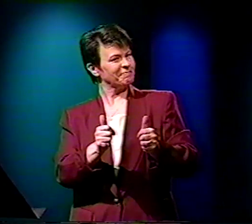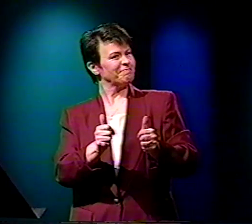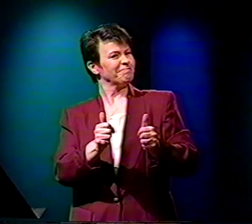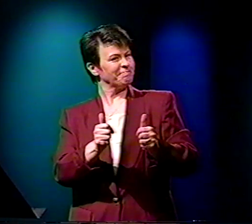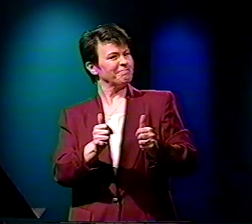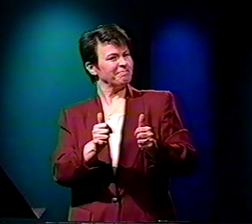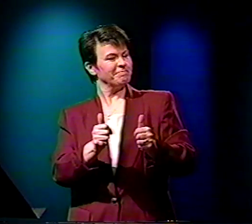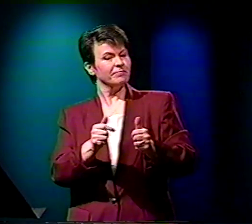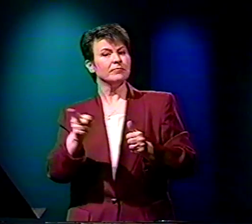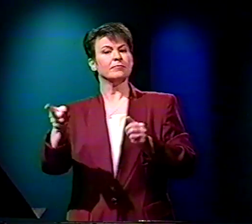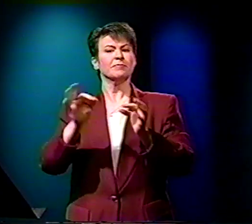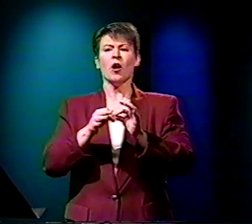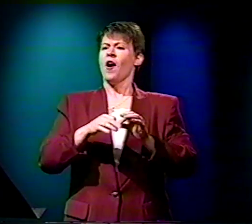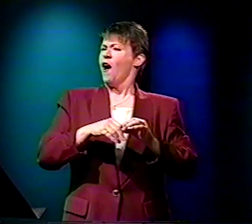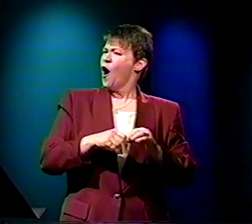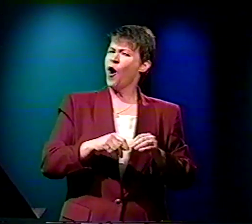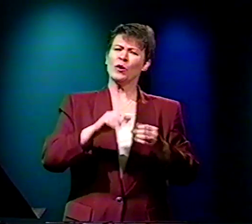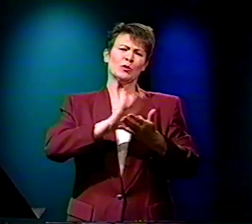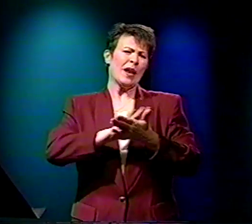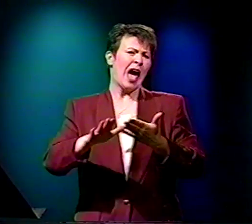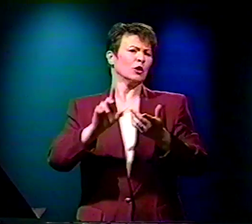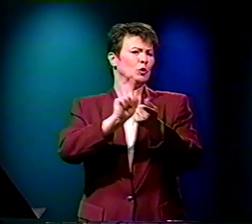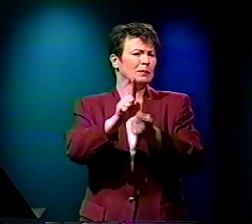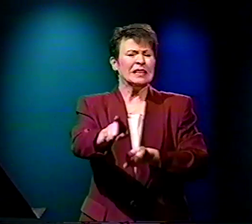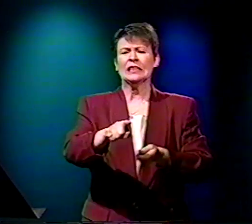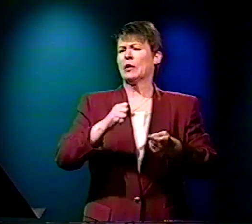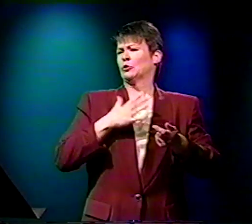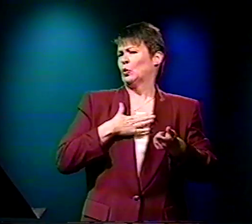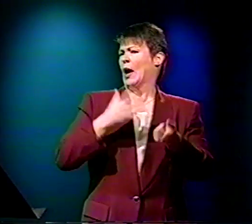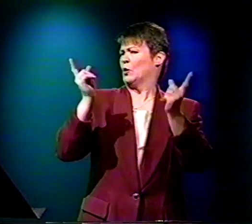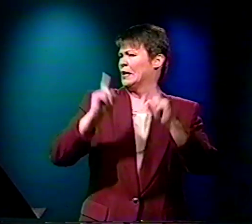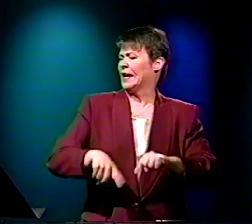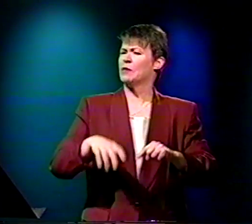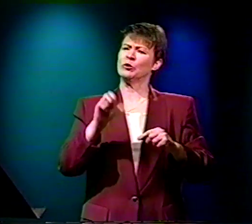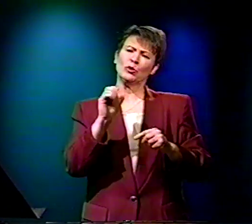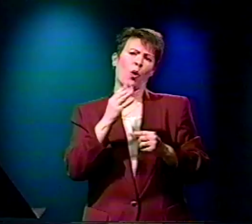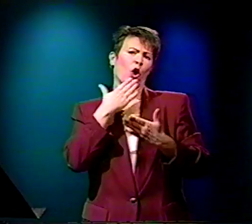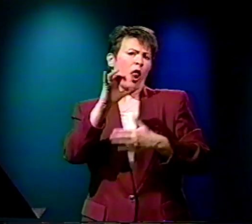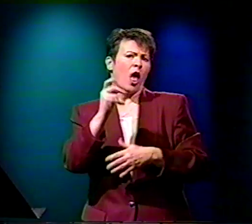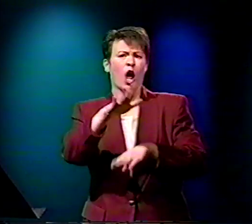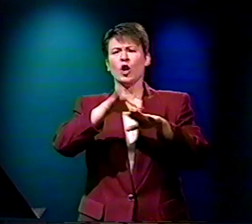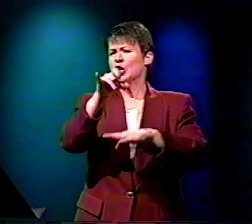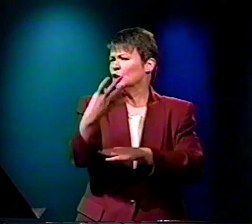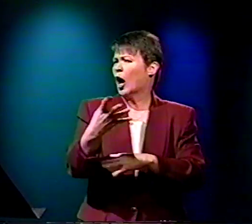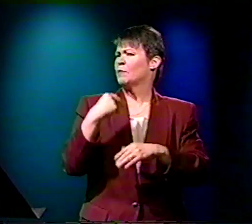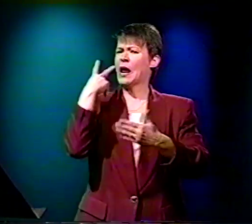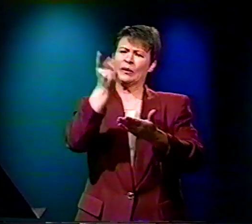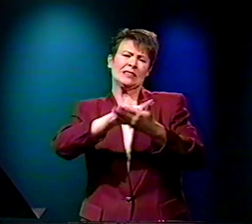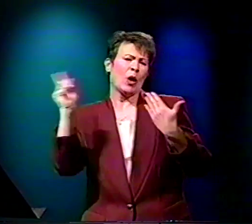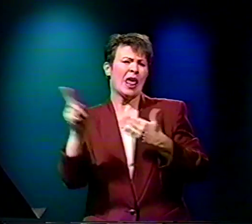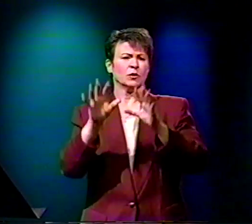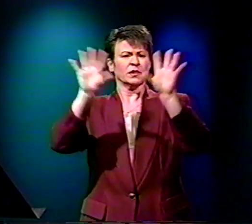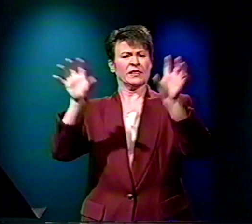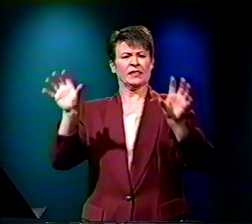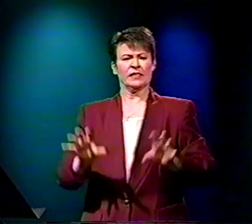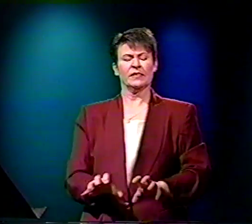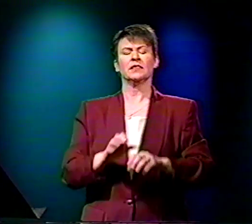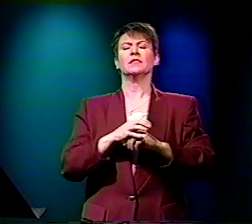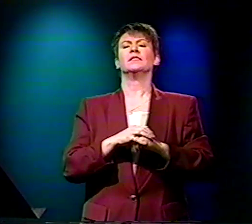interpreted. And at the end, the deaf person said, okay, fine, I'll see you next week. But the interpreter went on to say, oh, thank you so much, it was so nice to see you, and I'll see you next